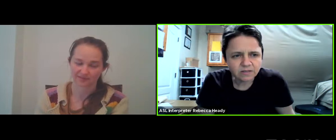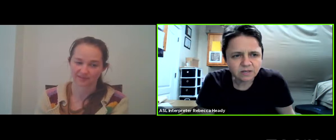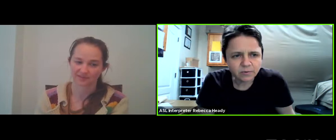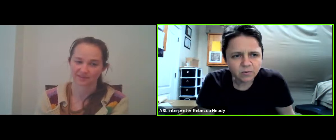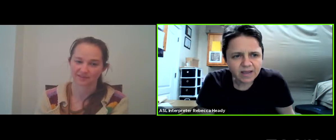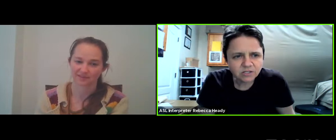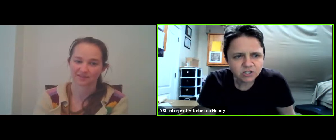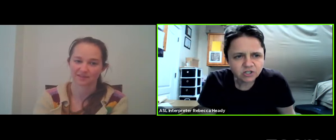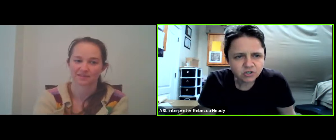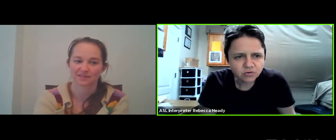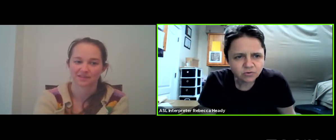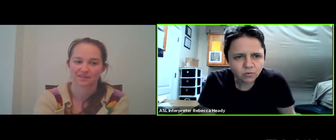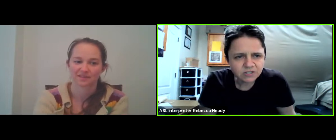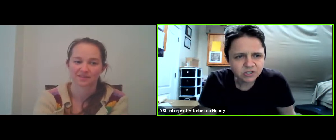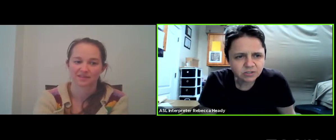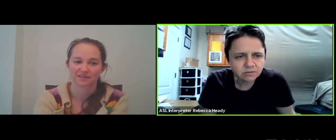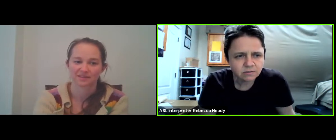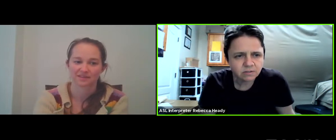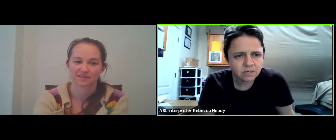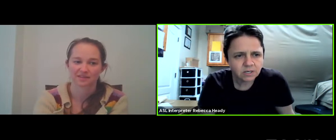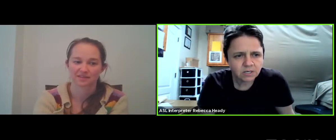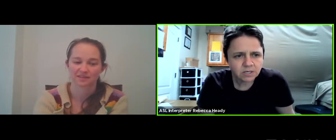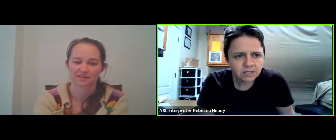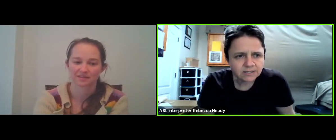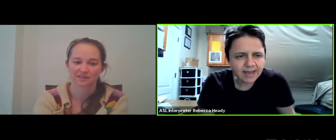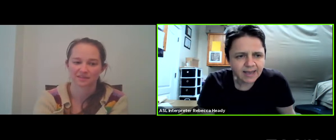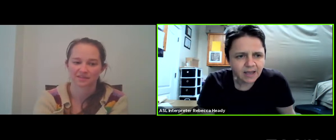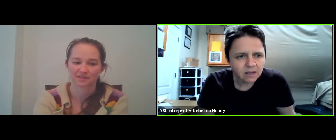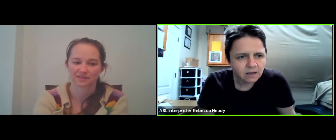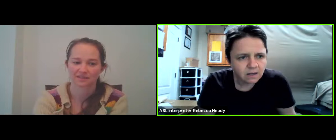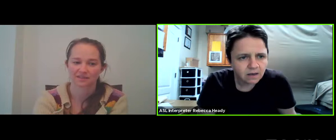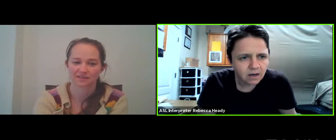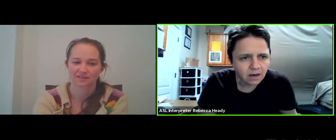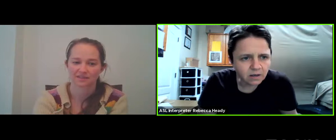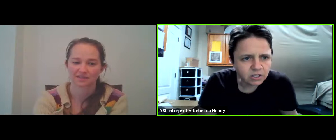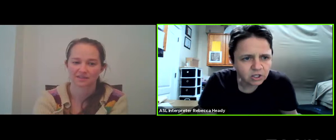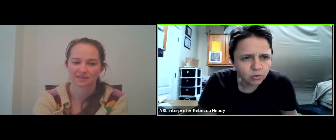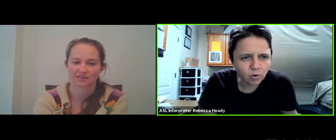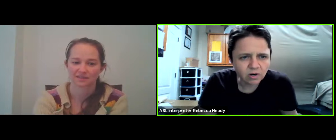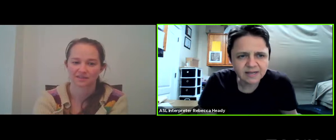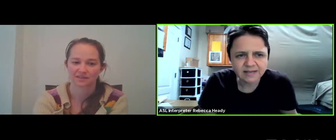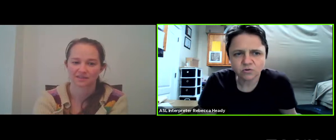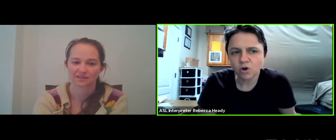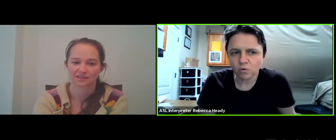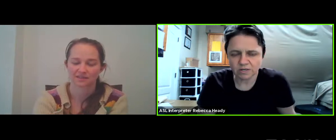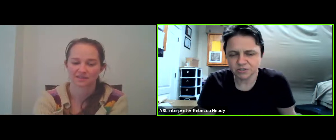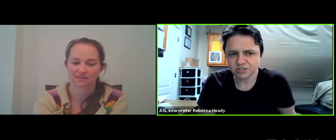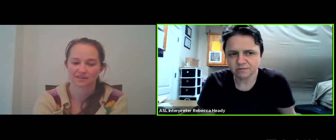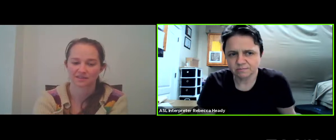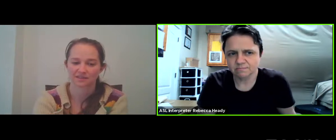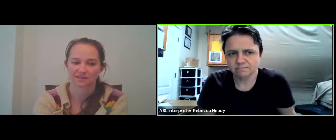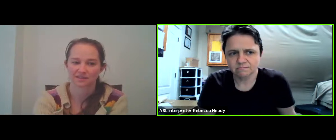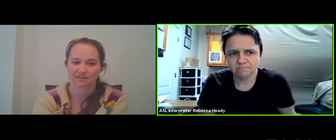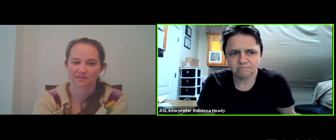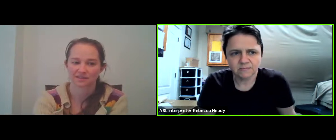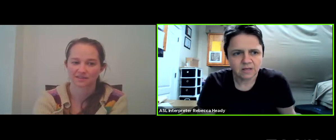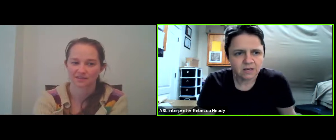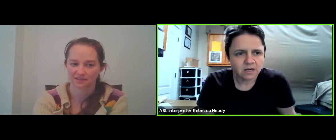this is going to be a WH question. Is a Q or a yes or no